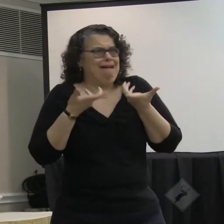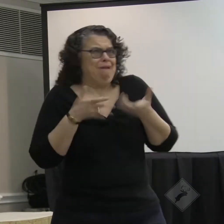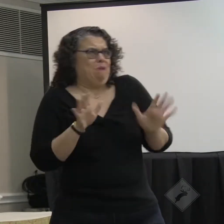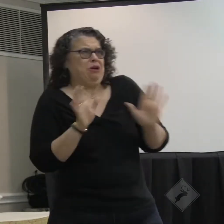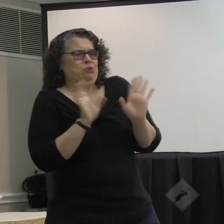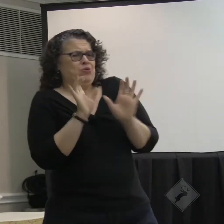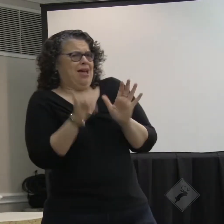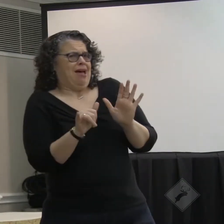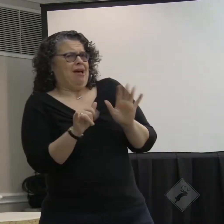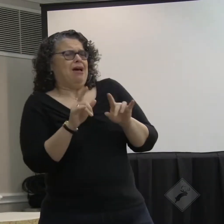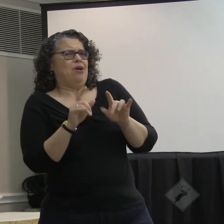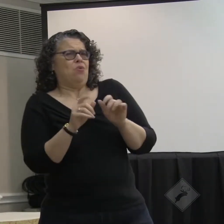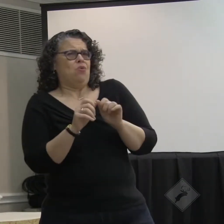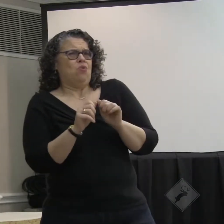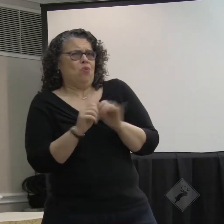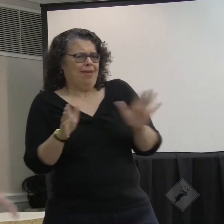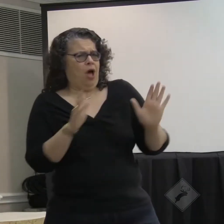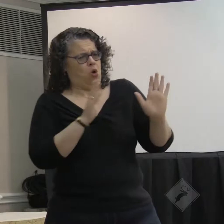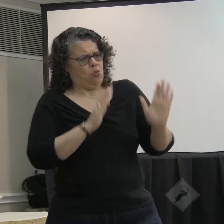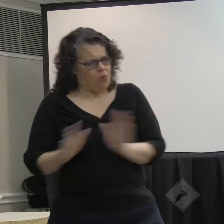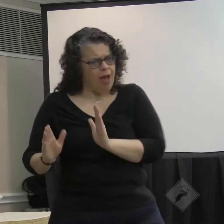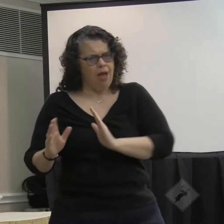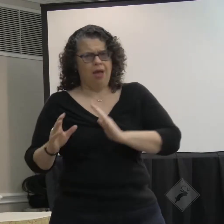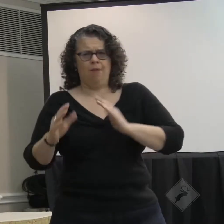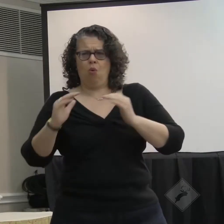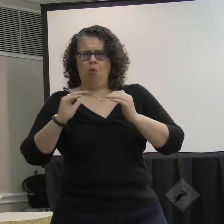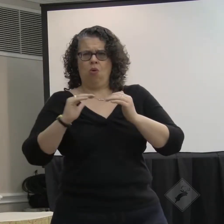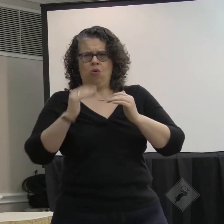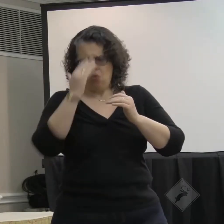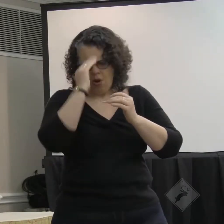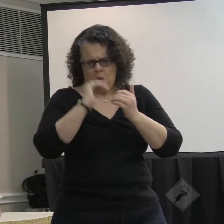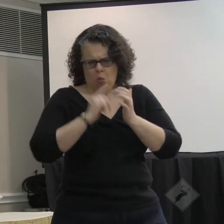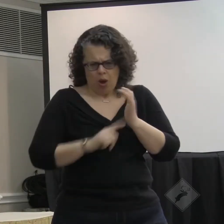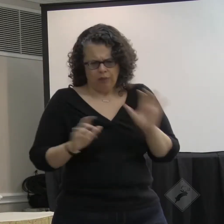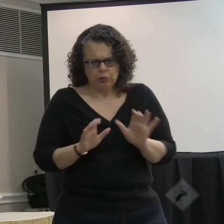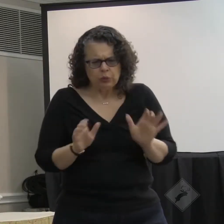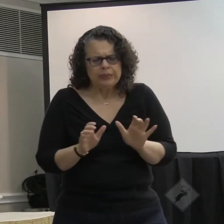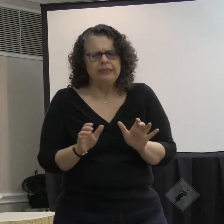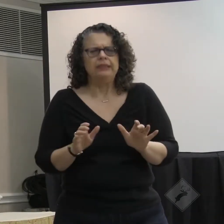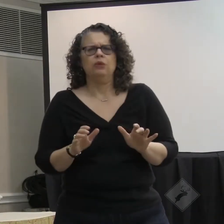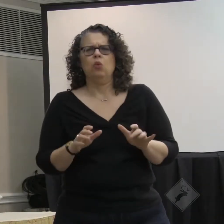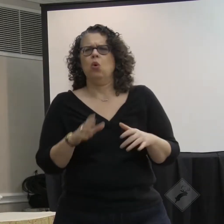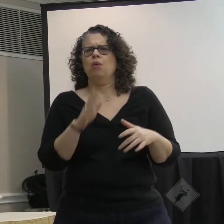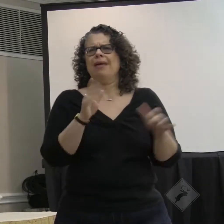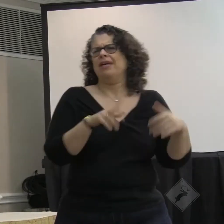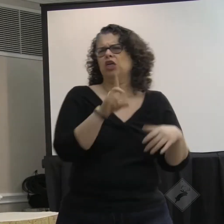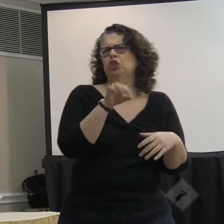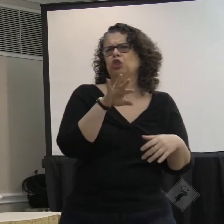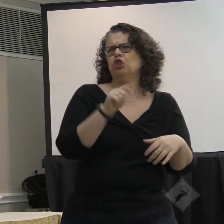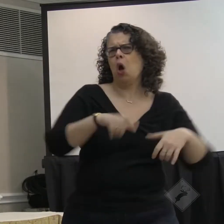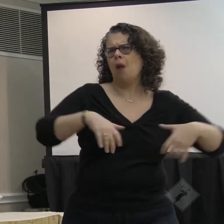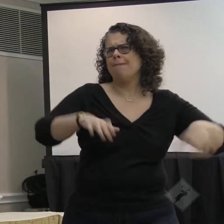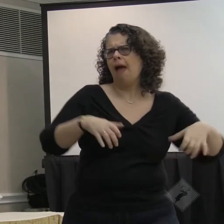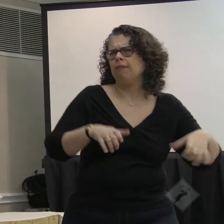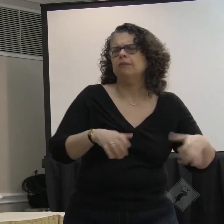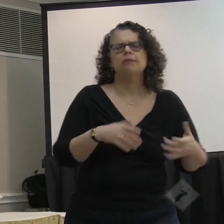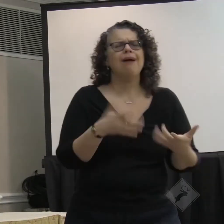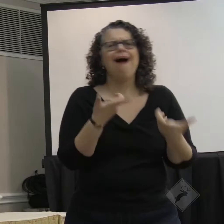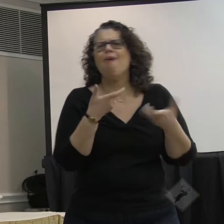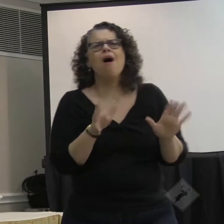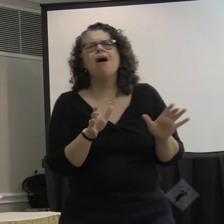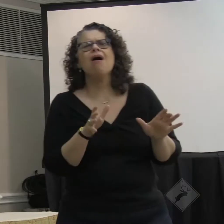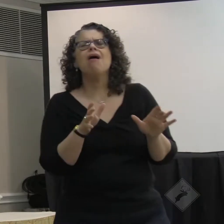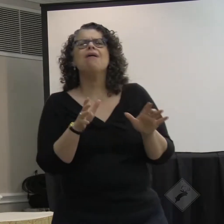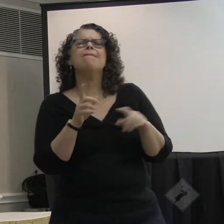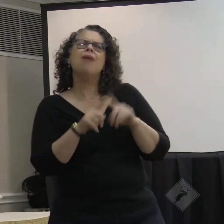that, without any sort of path to go in, or, dirt biking. I wouldn't want to do that, but I can